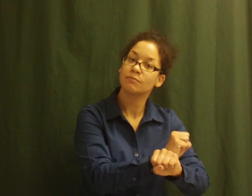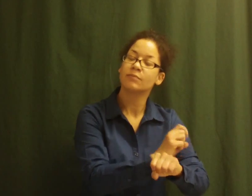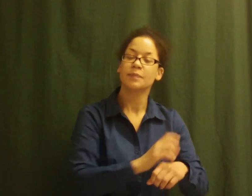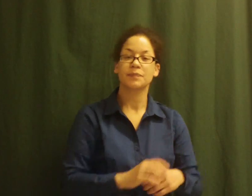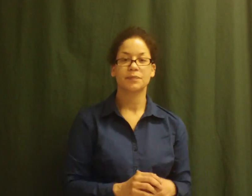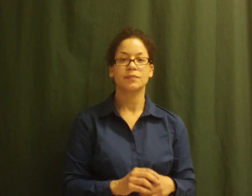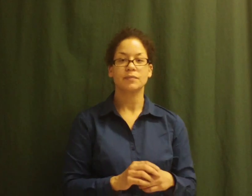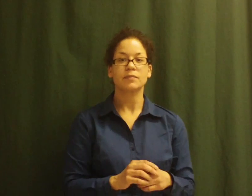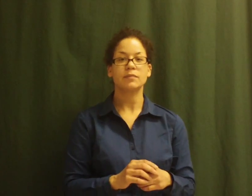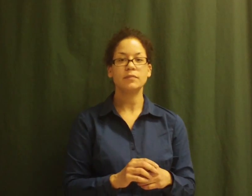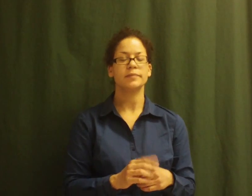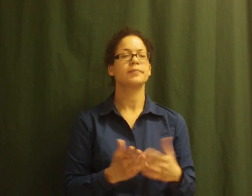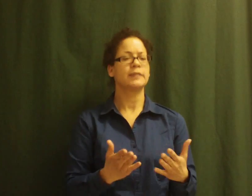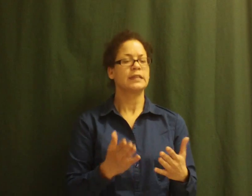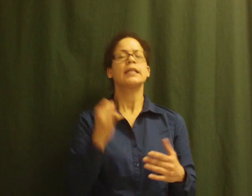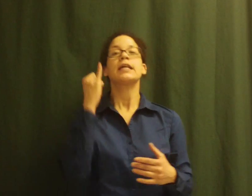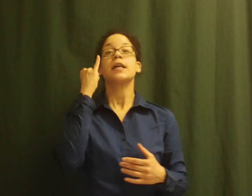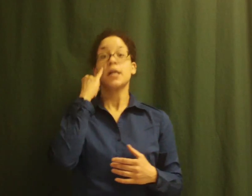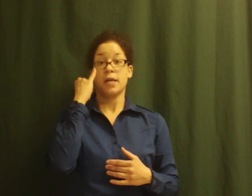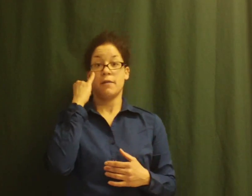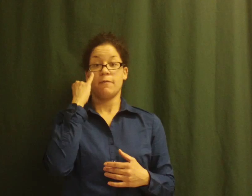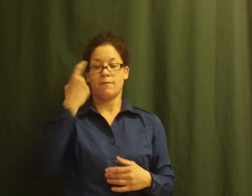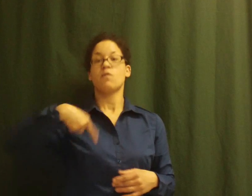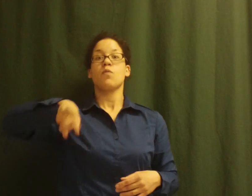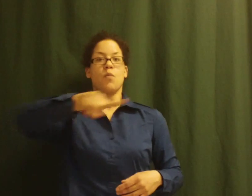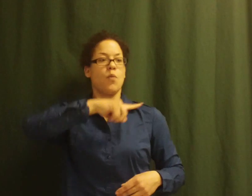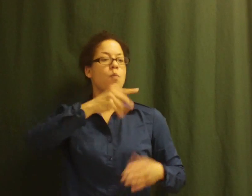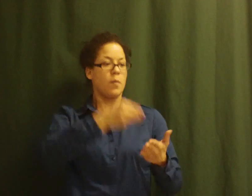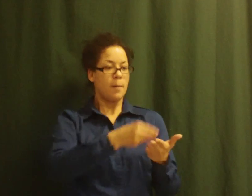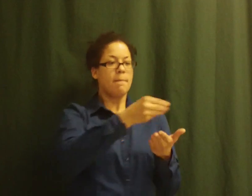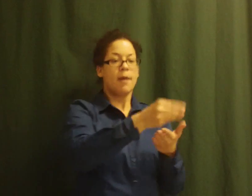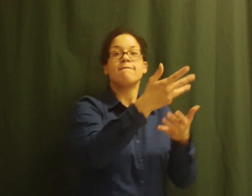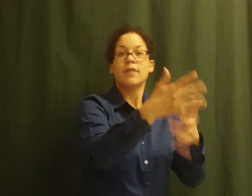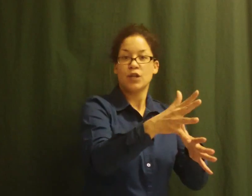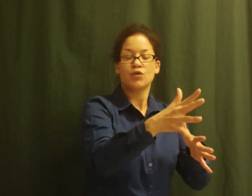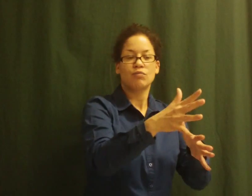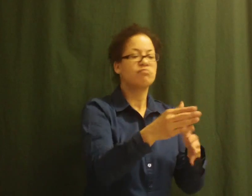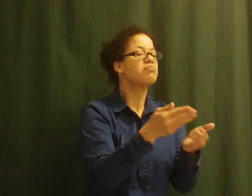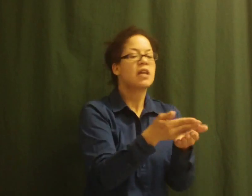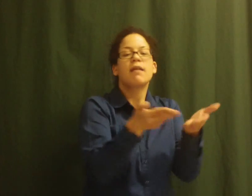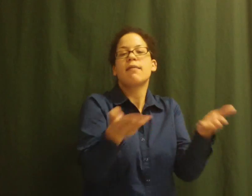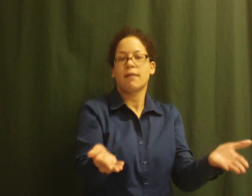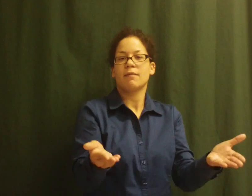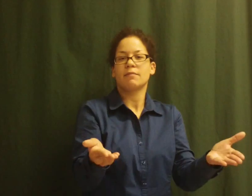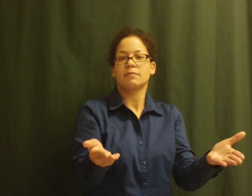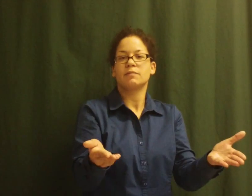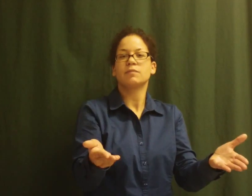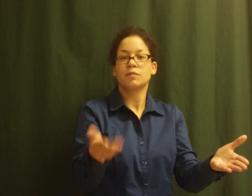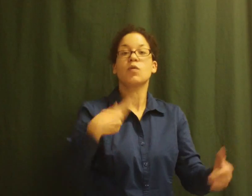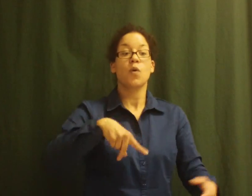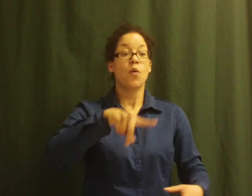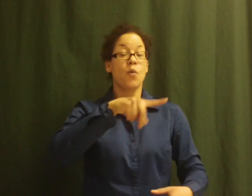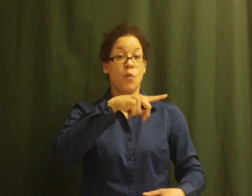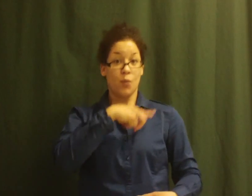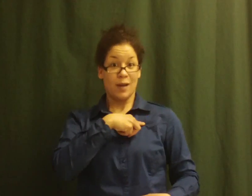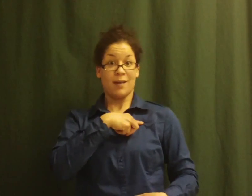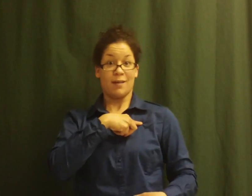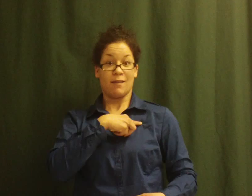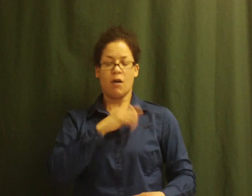When we buy a product, we have a right to expect that the information